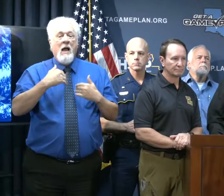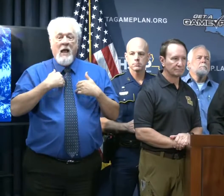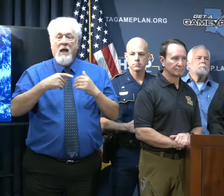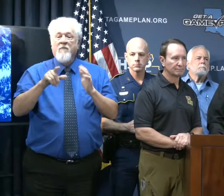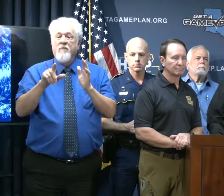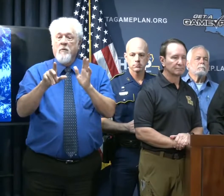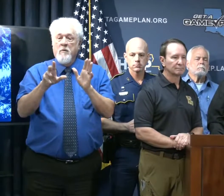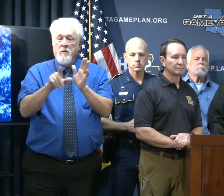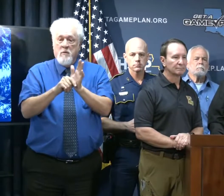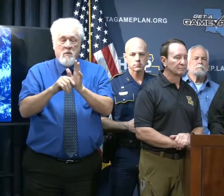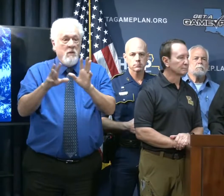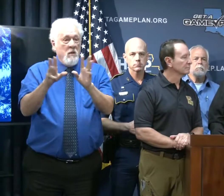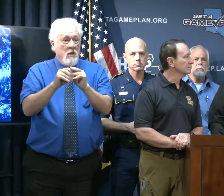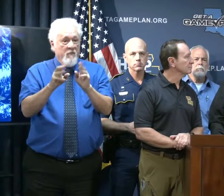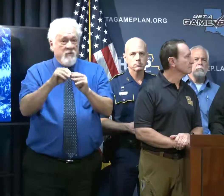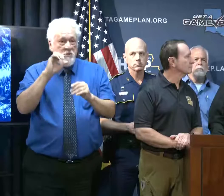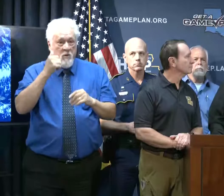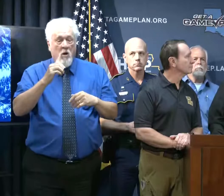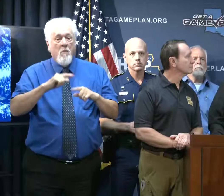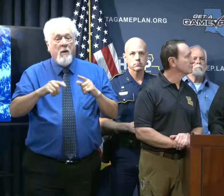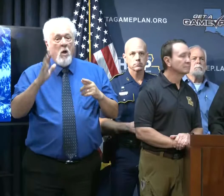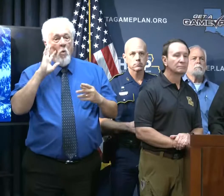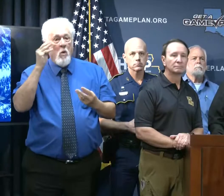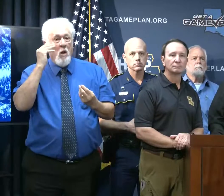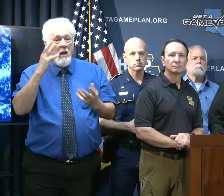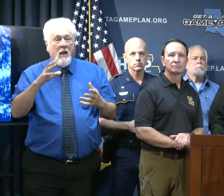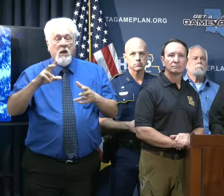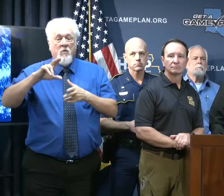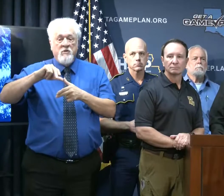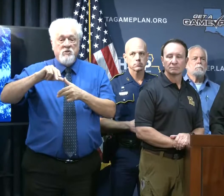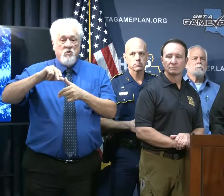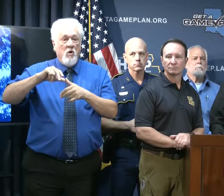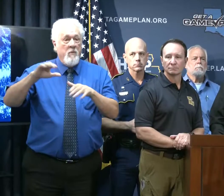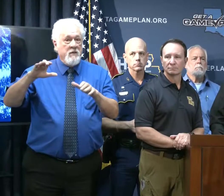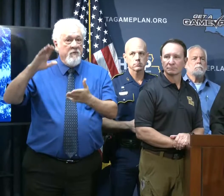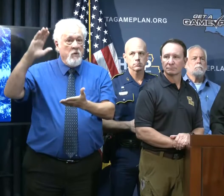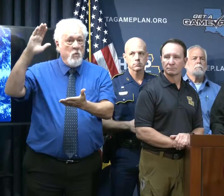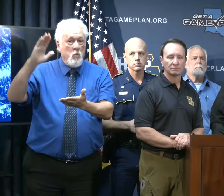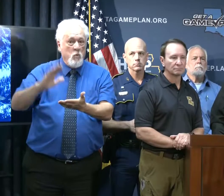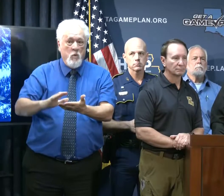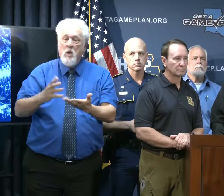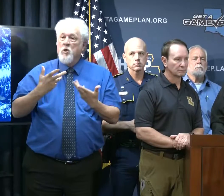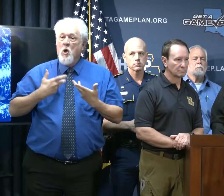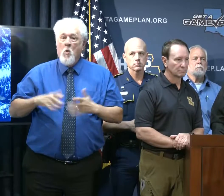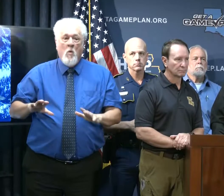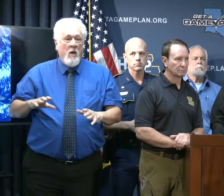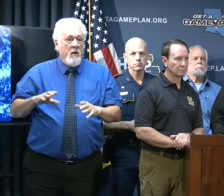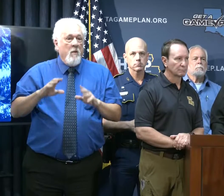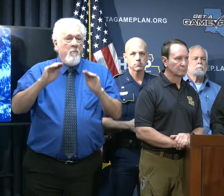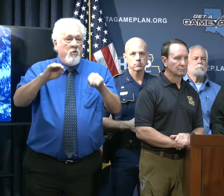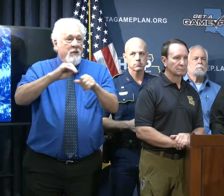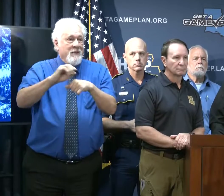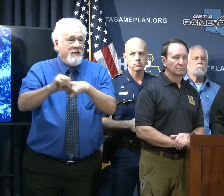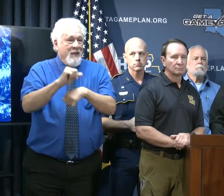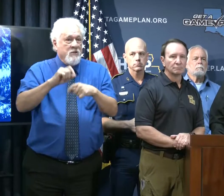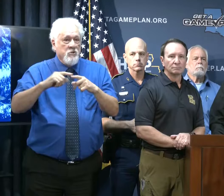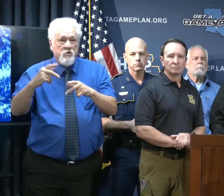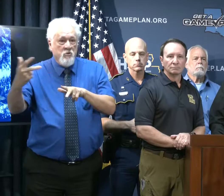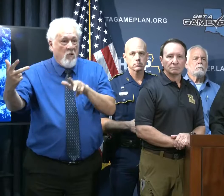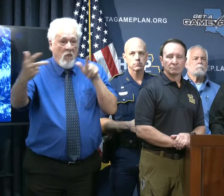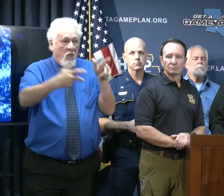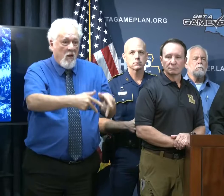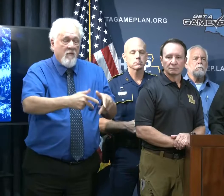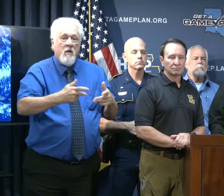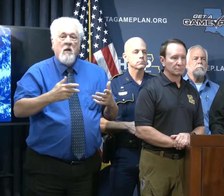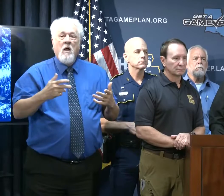conference tomorrow. However, we will most likely let the storm activity subside, and we don't want to put anyone at risk trying to get here. In all